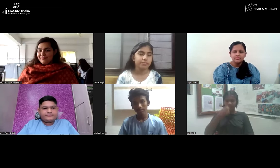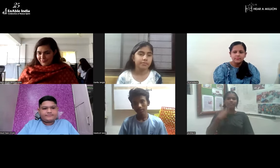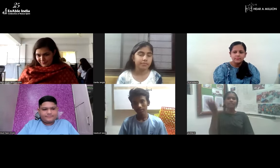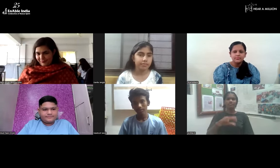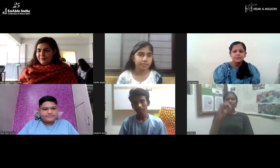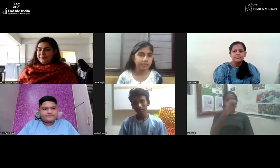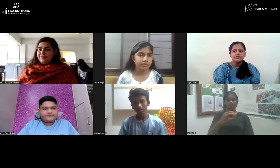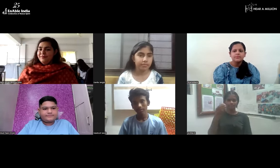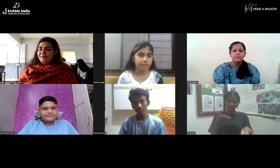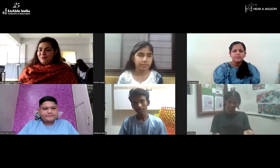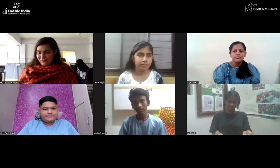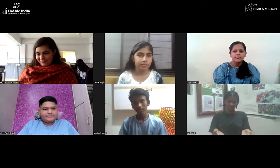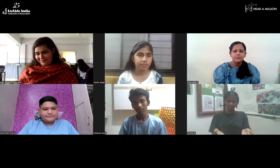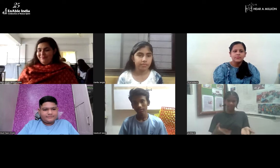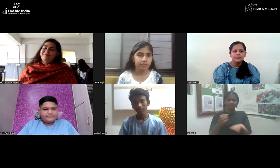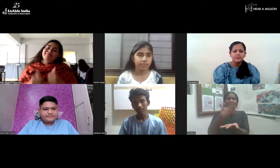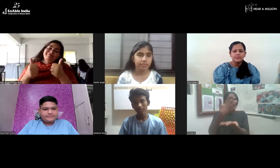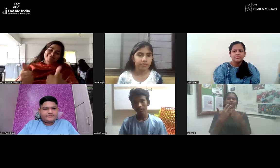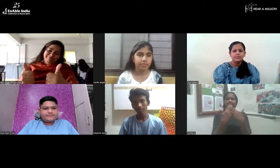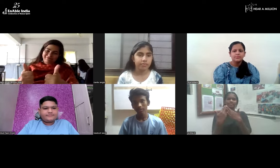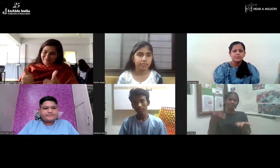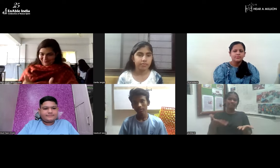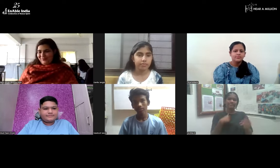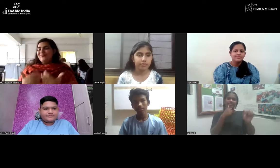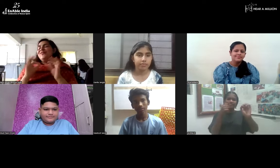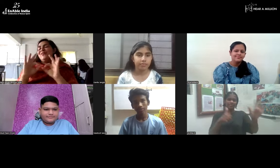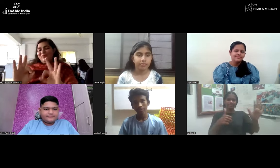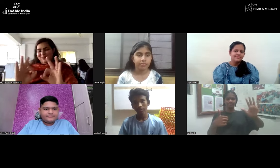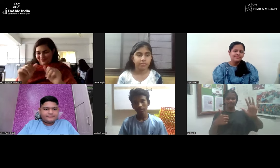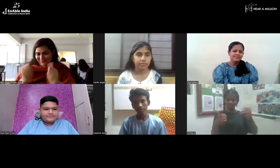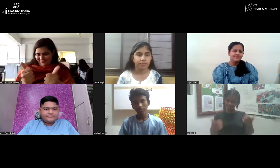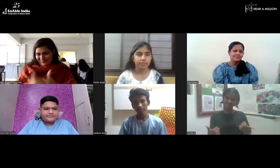Okay. All right. Now it's clear.